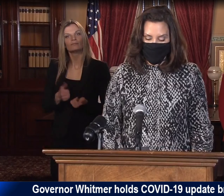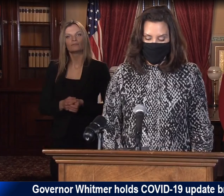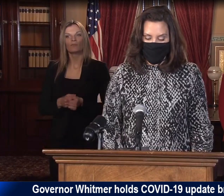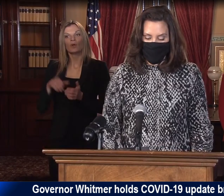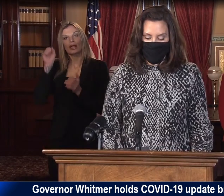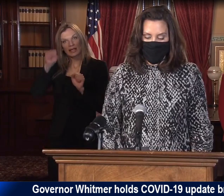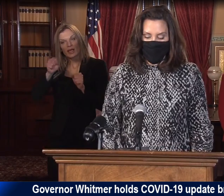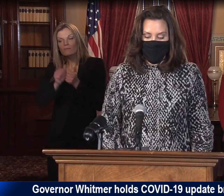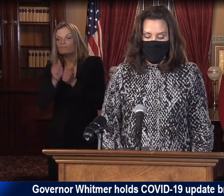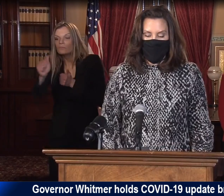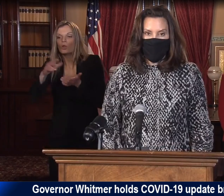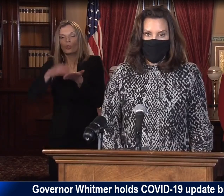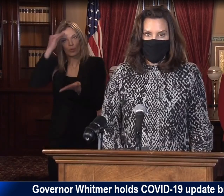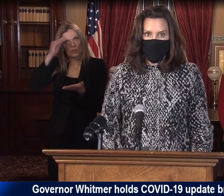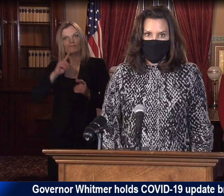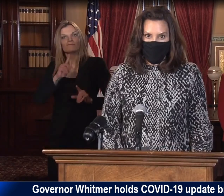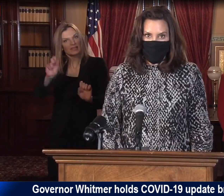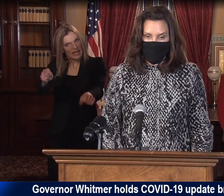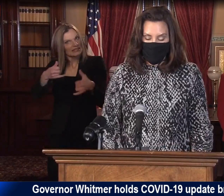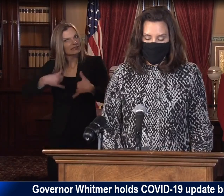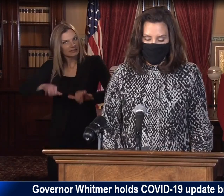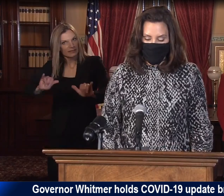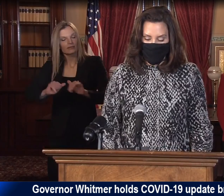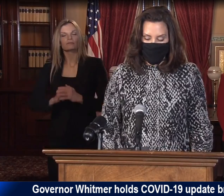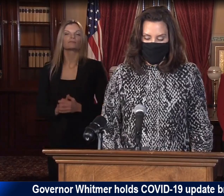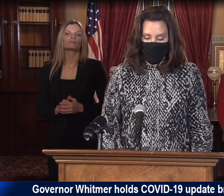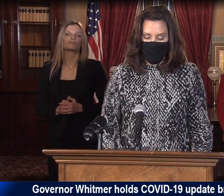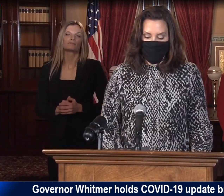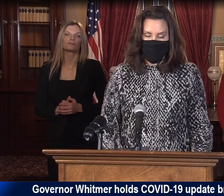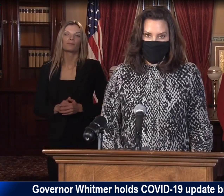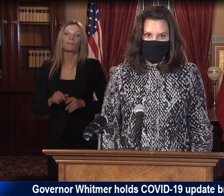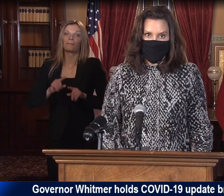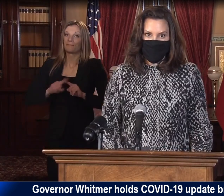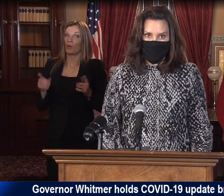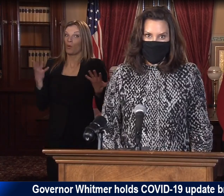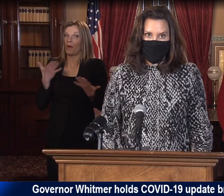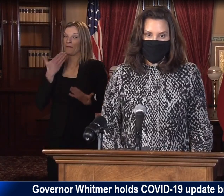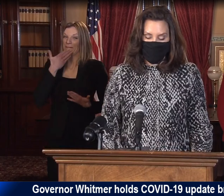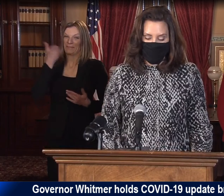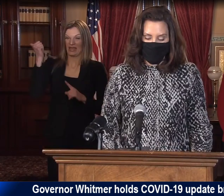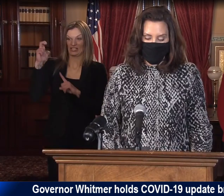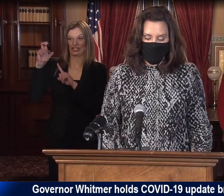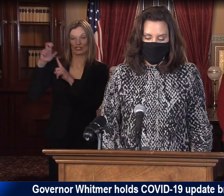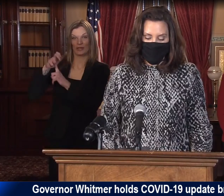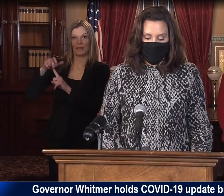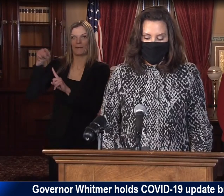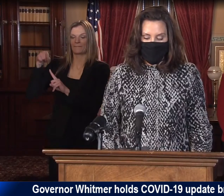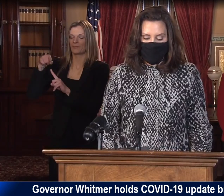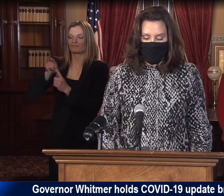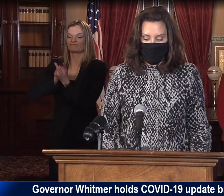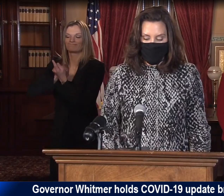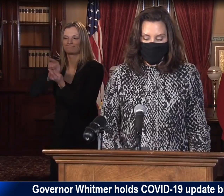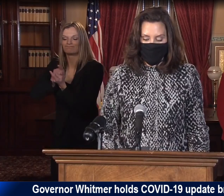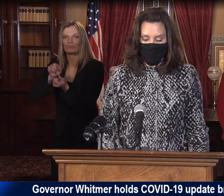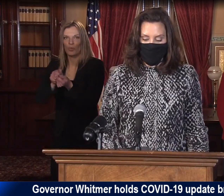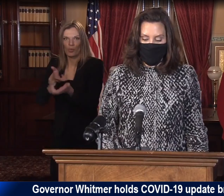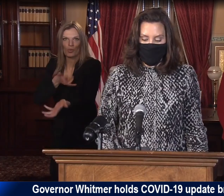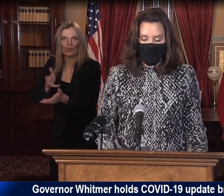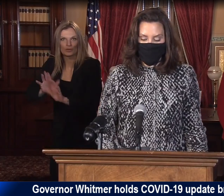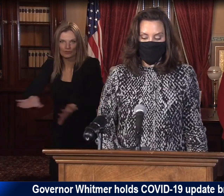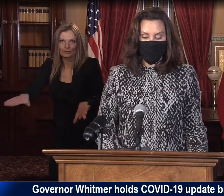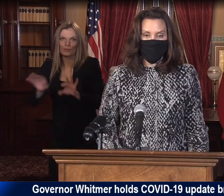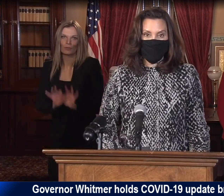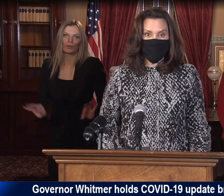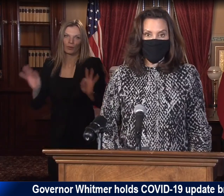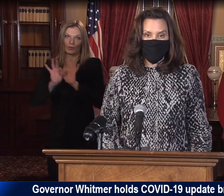at a distance. We know that in-person learning provides a key benefit for many parents who